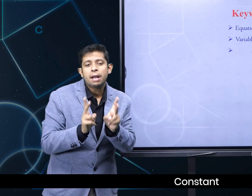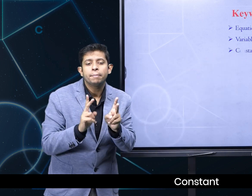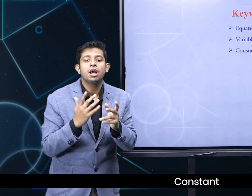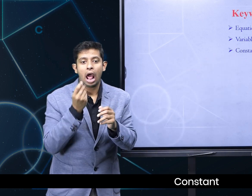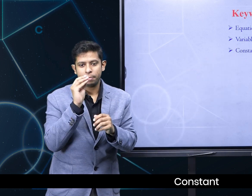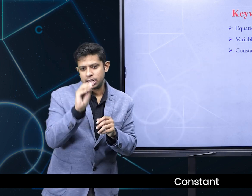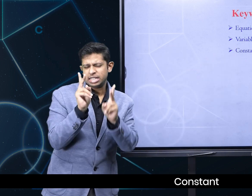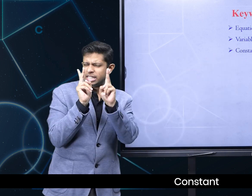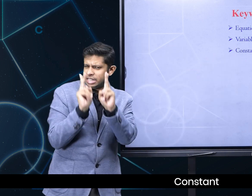constant,